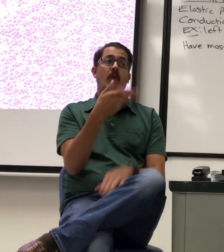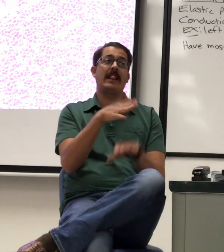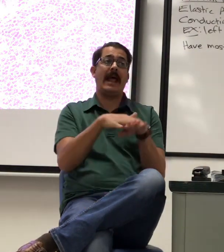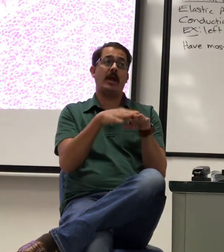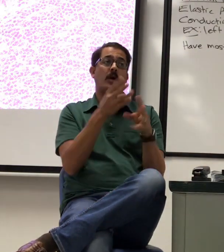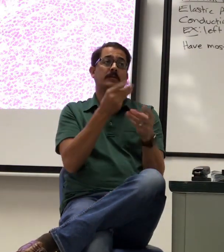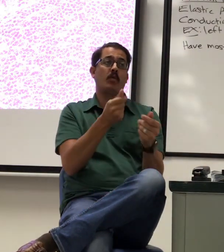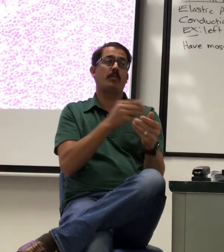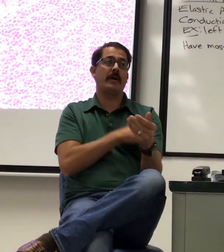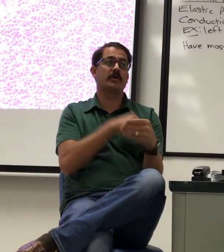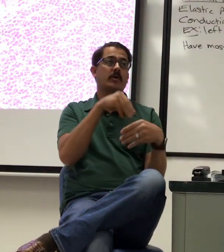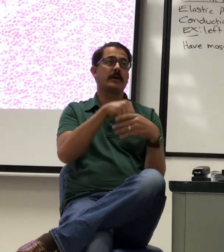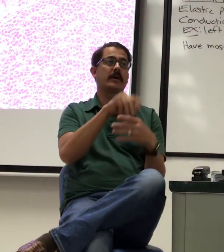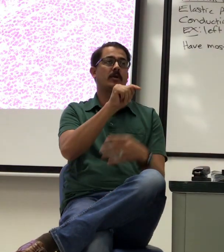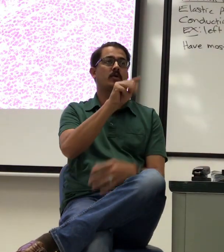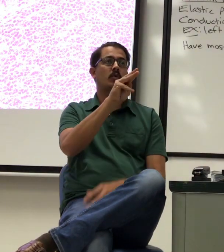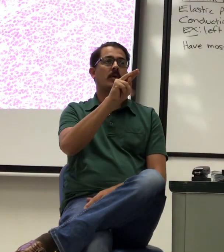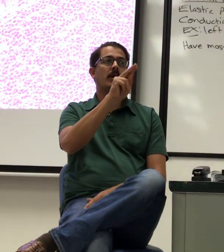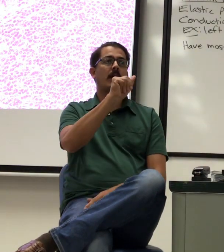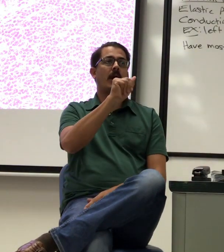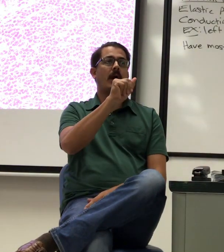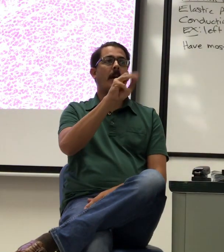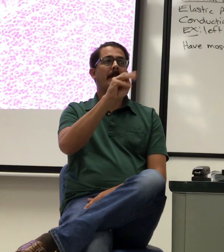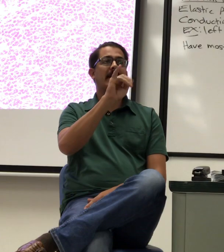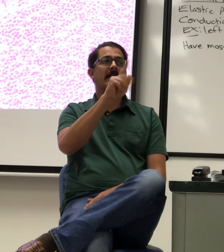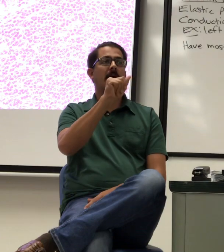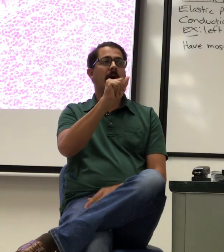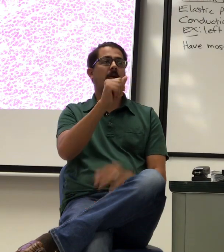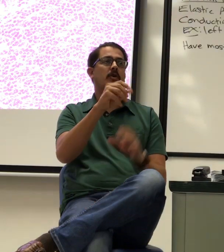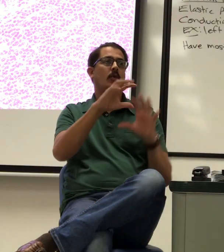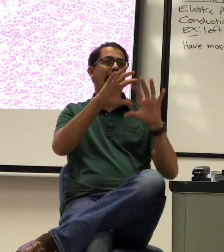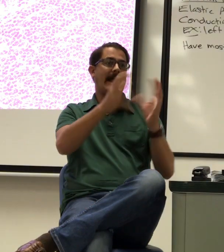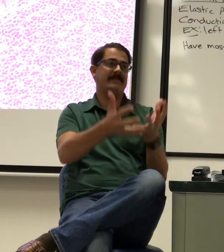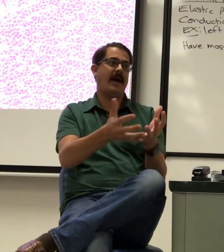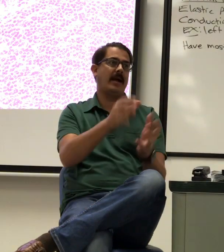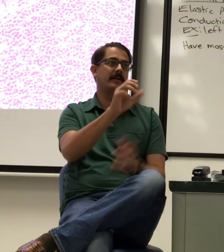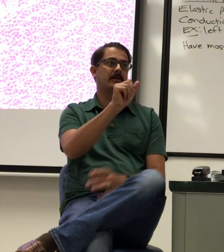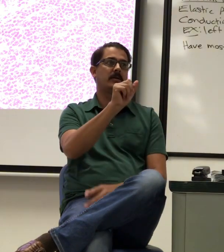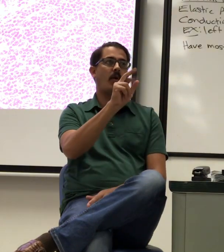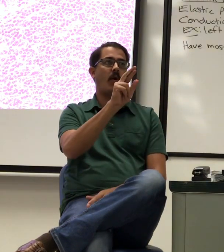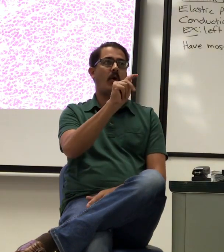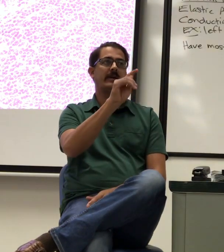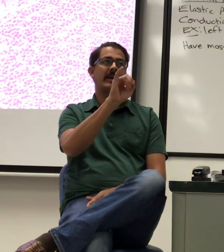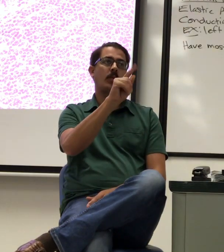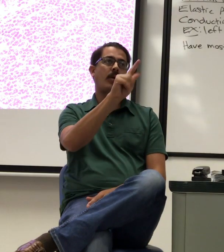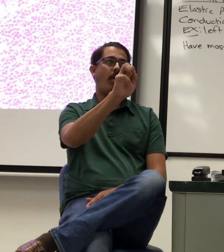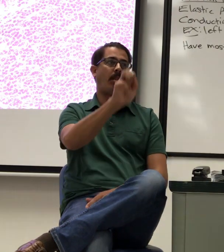smooth muscle in the tunica media, you're classified arterial.